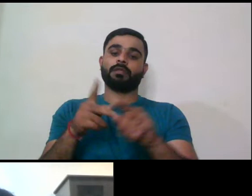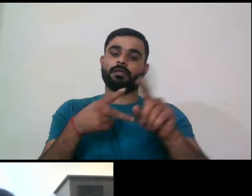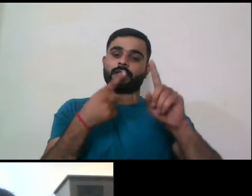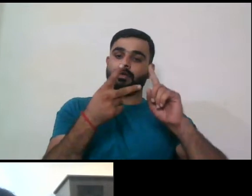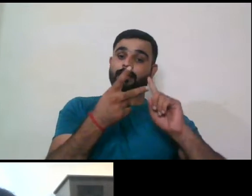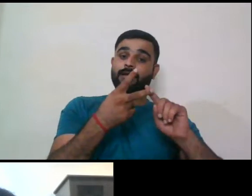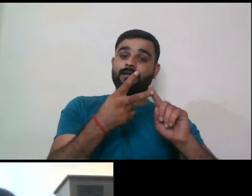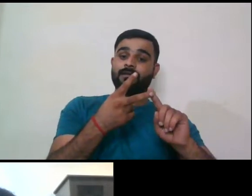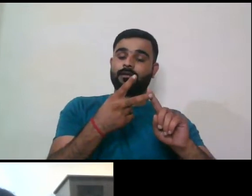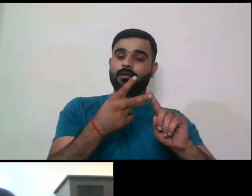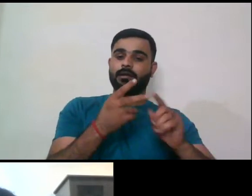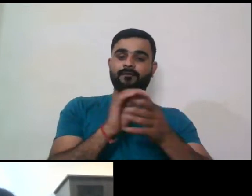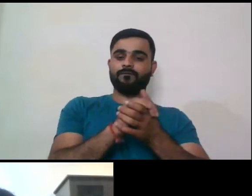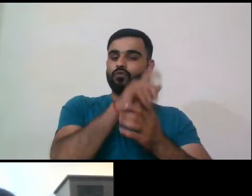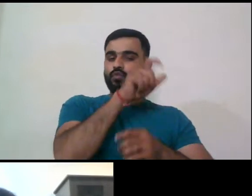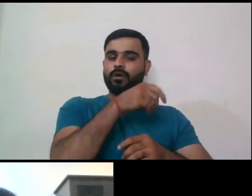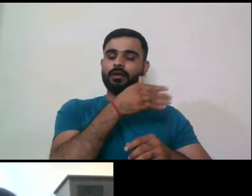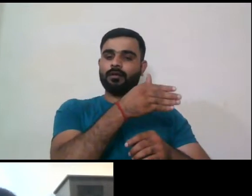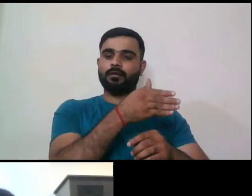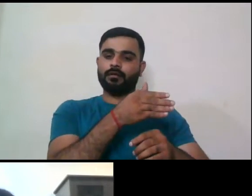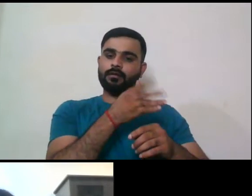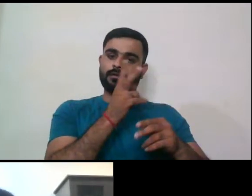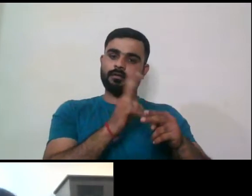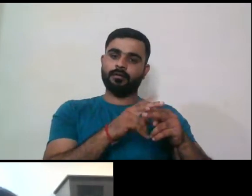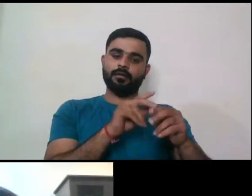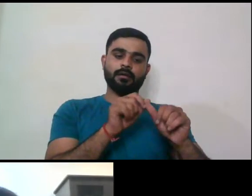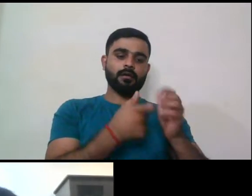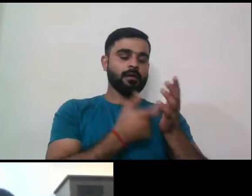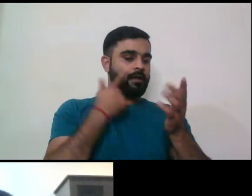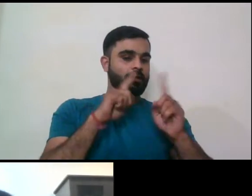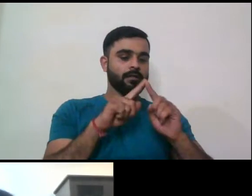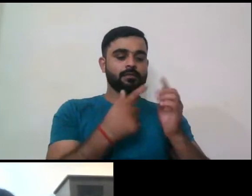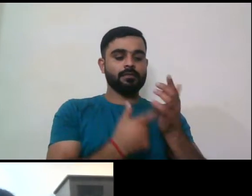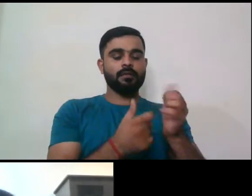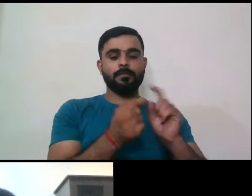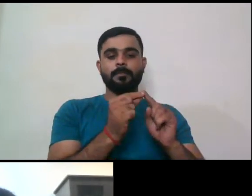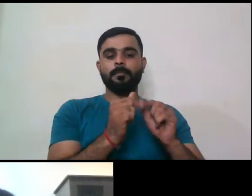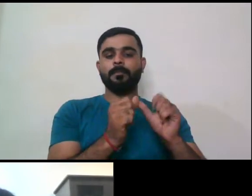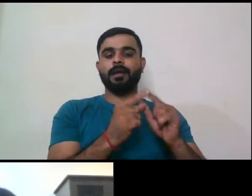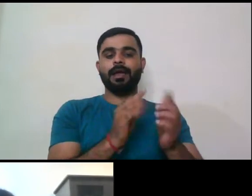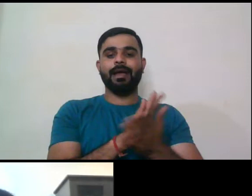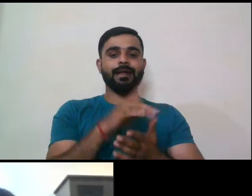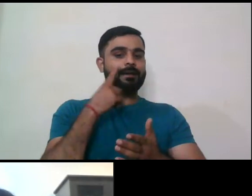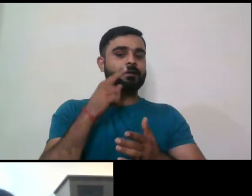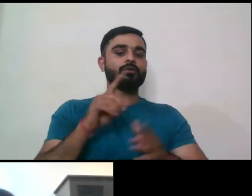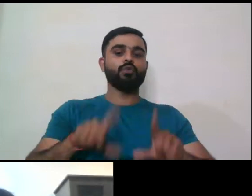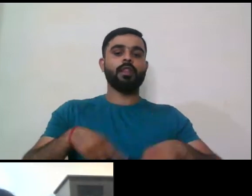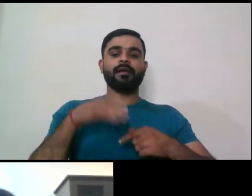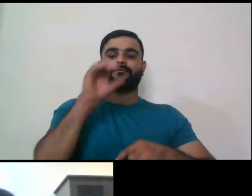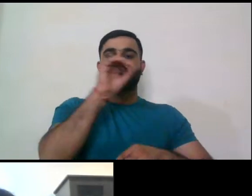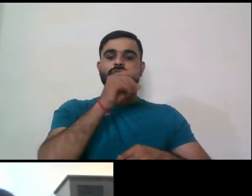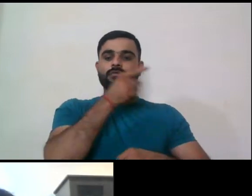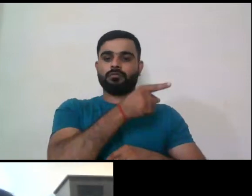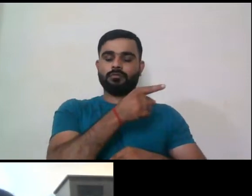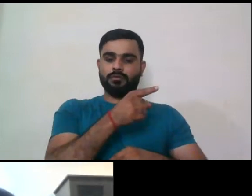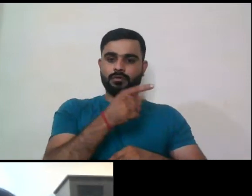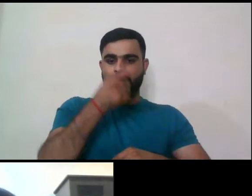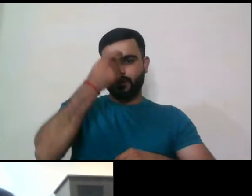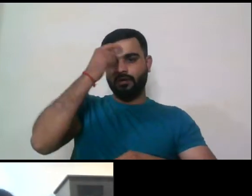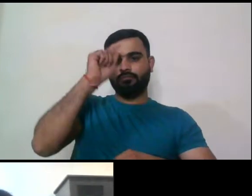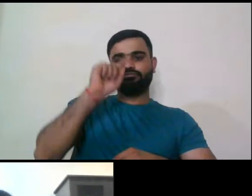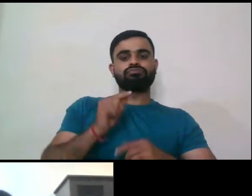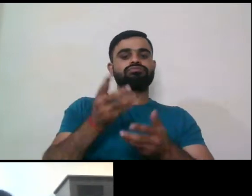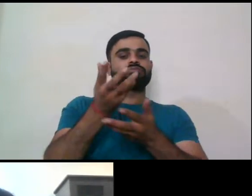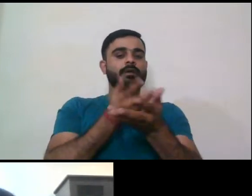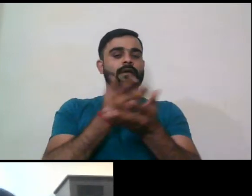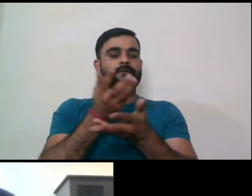this another colleague of mine, Rangin Tripathi, who's at NLU Orissa, he and I are again in initial conversations